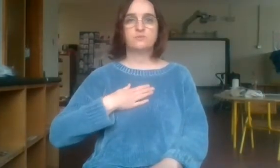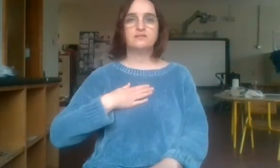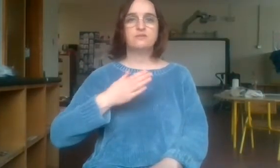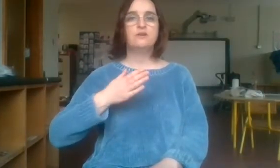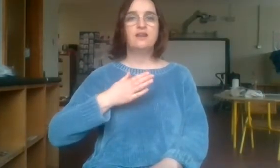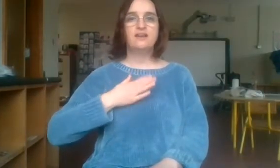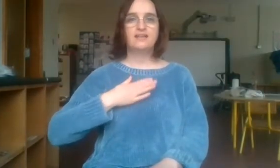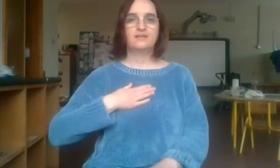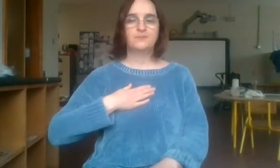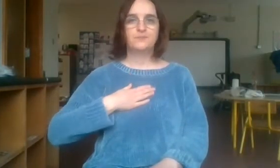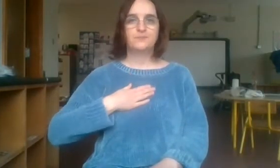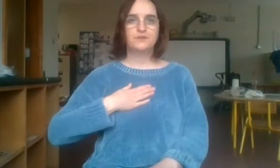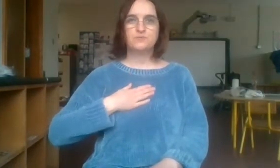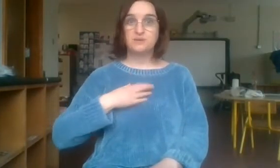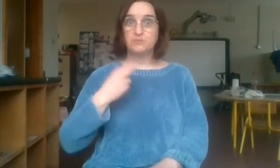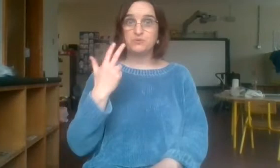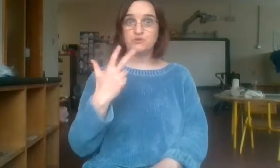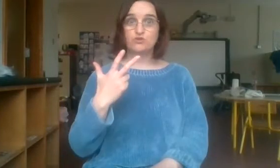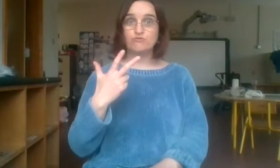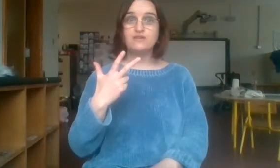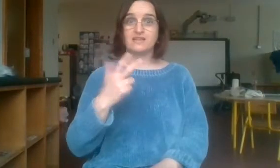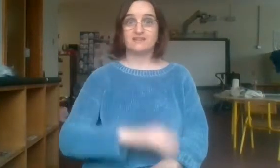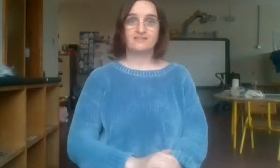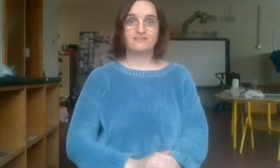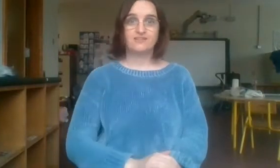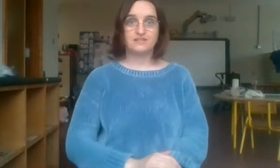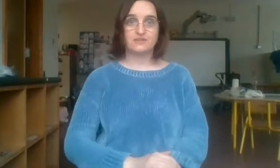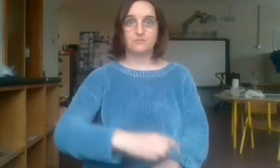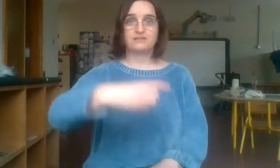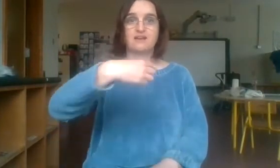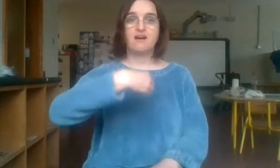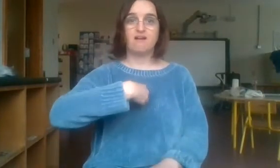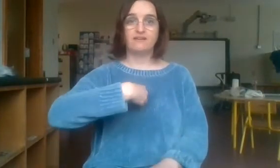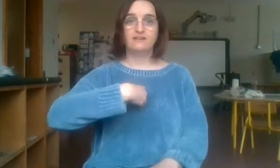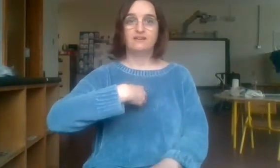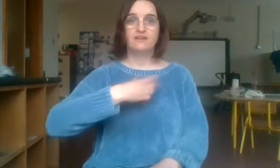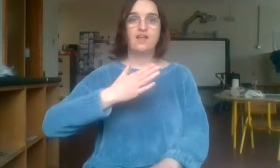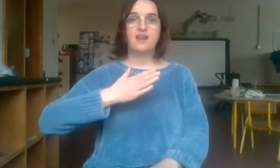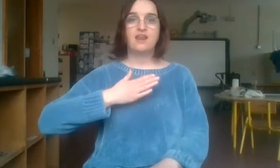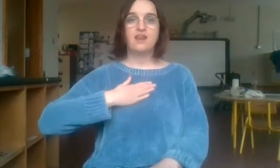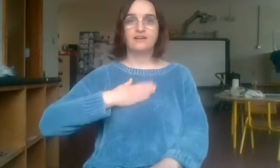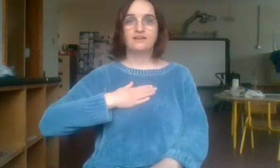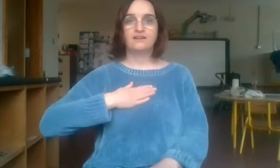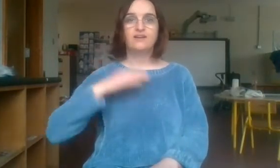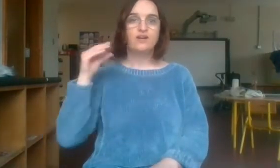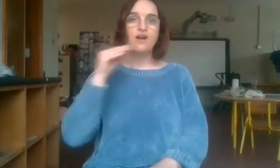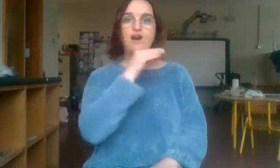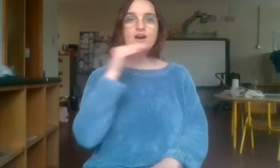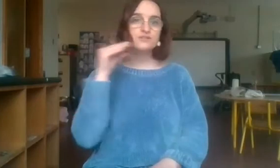twice, so like. So we can put those 3 signs together, and we can say I like ice